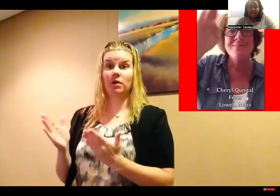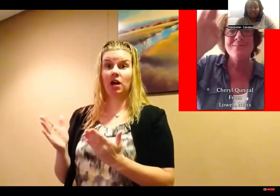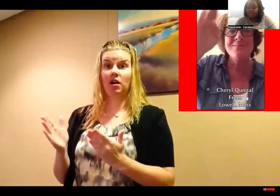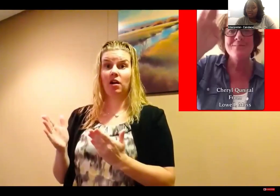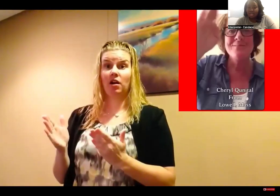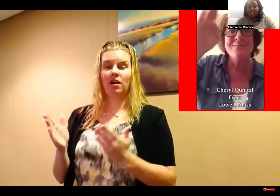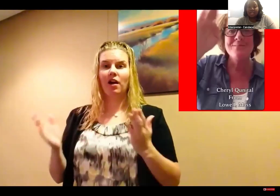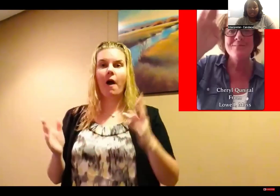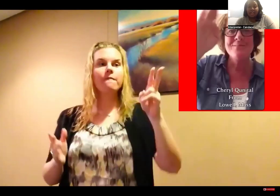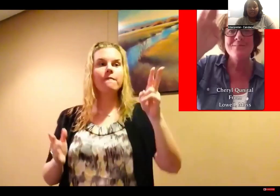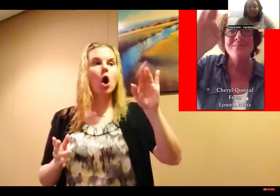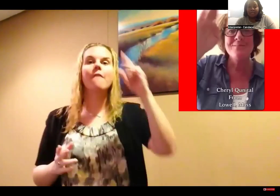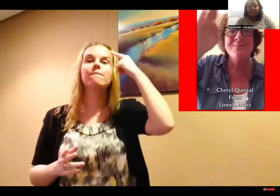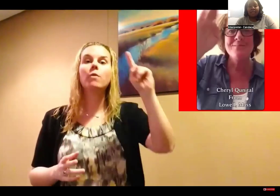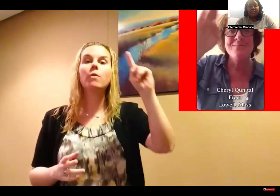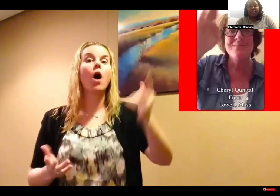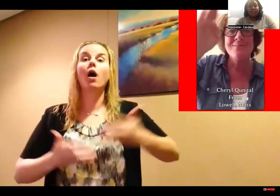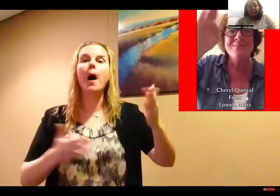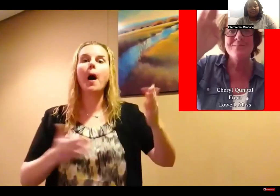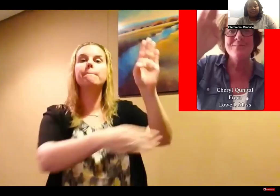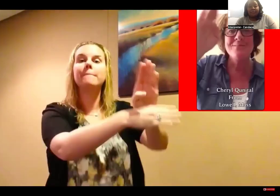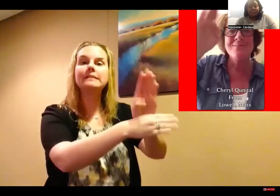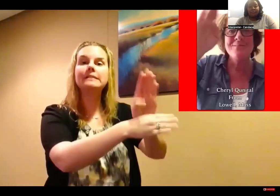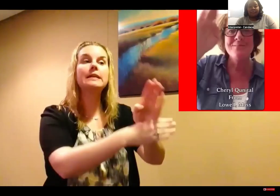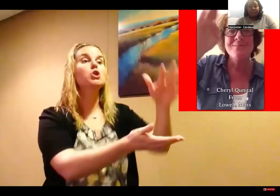threatening things that could happen.